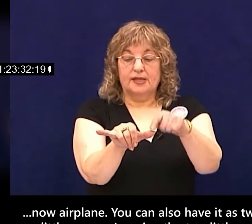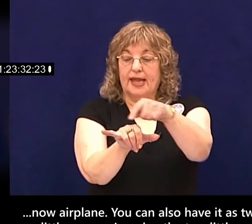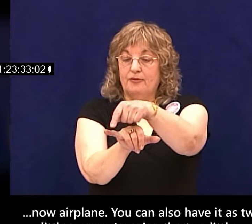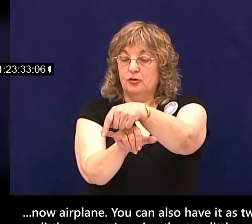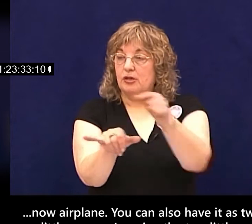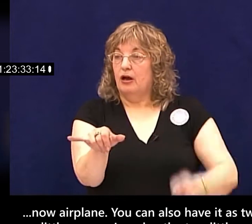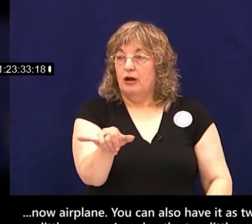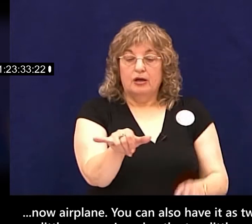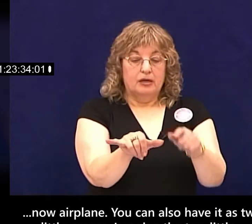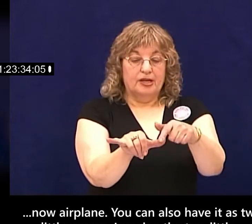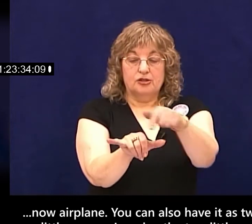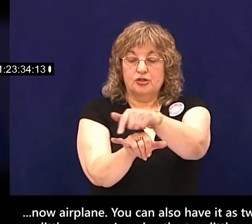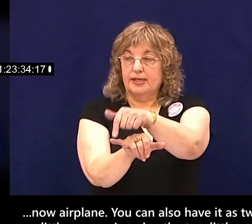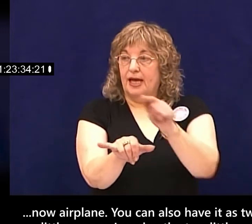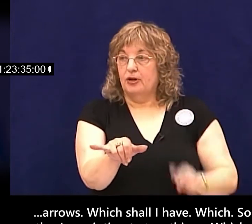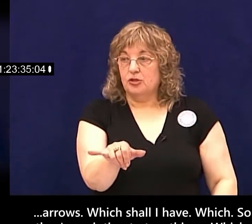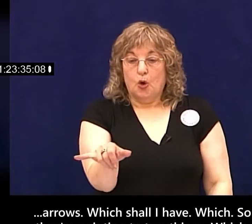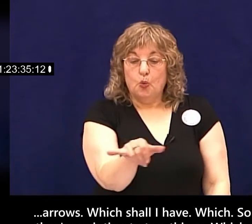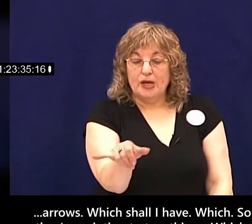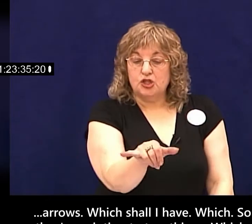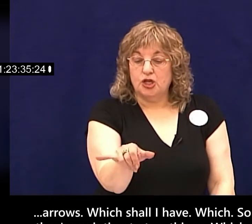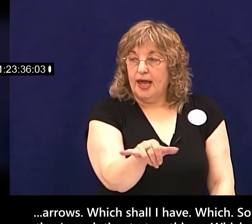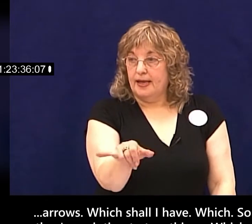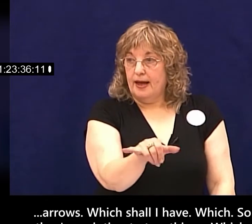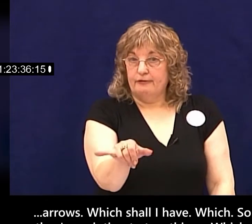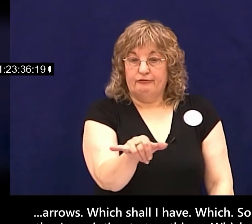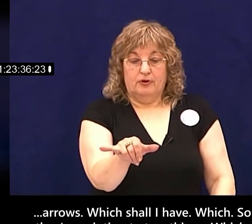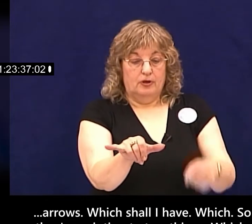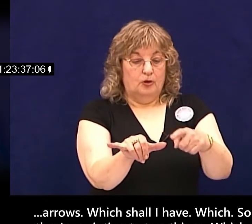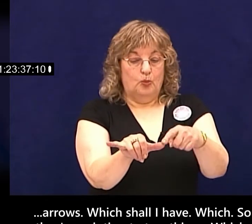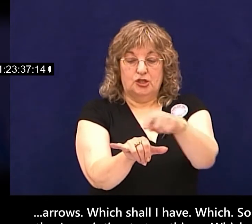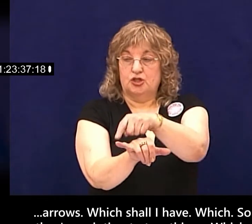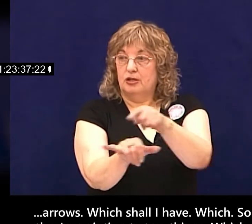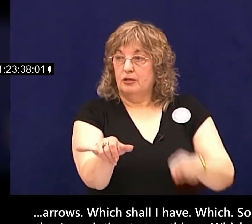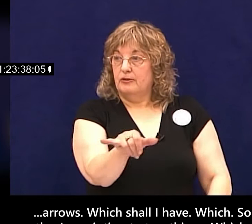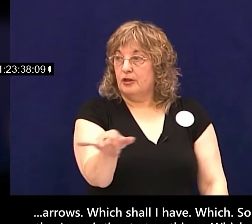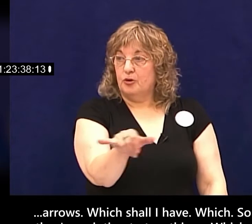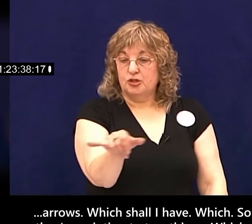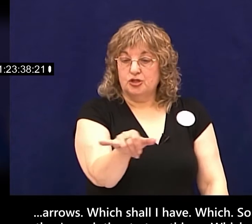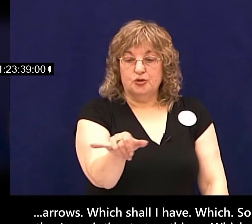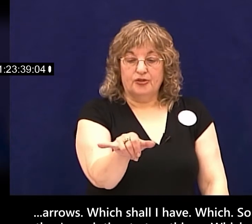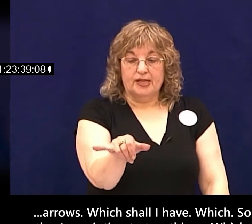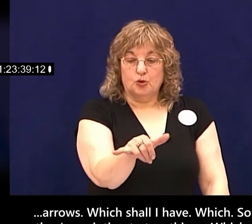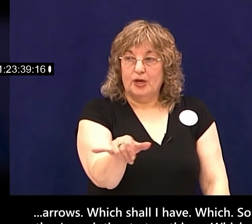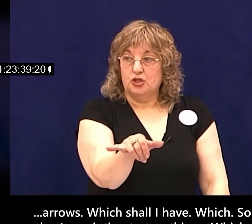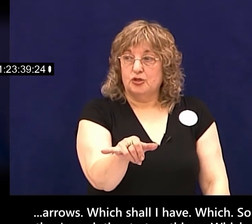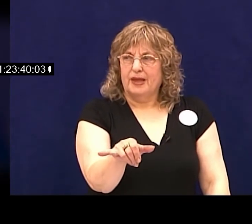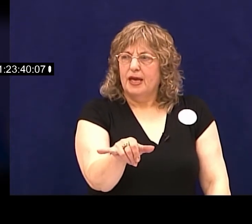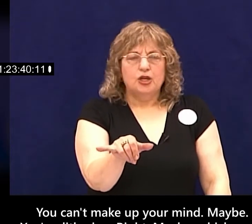little arrows. Imagine the two little arrows. Which shall I have? Which? So they're pointing to two things. Which? You